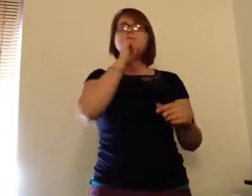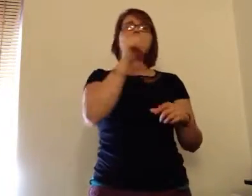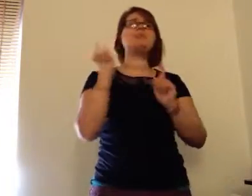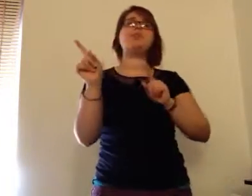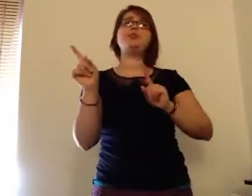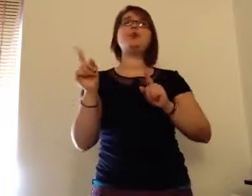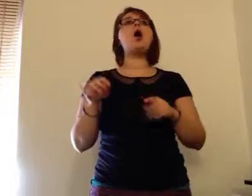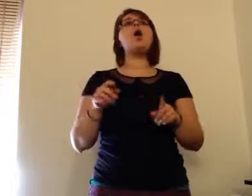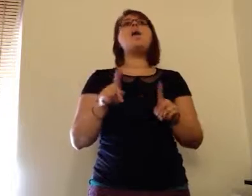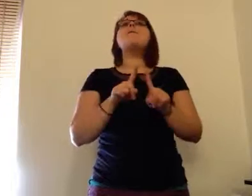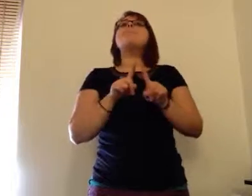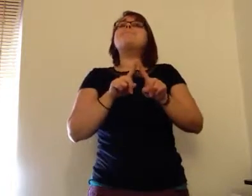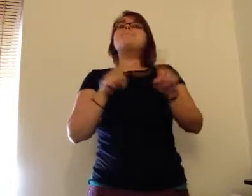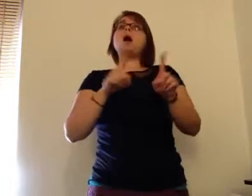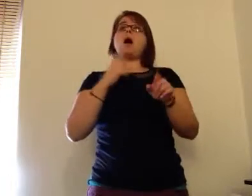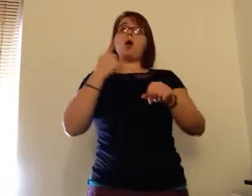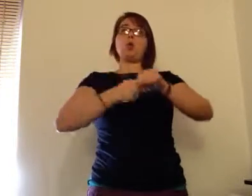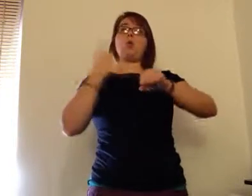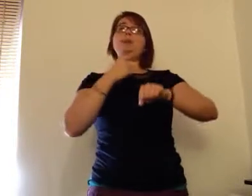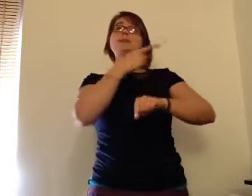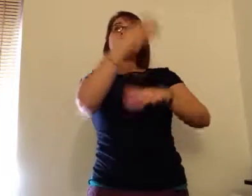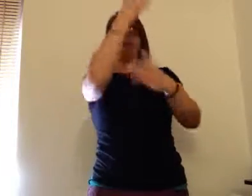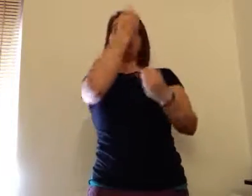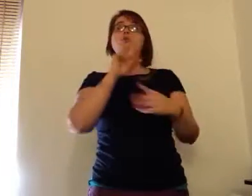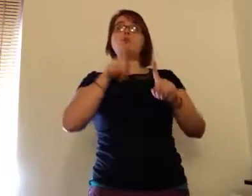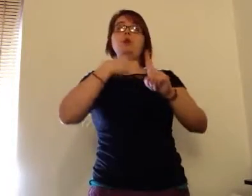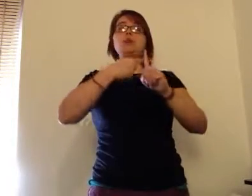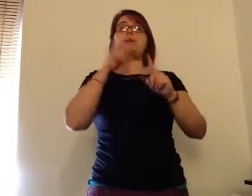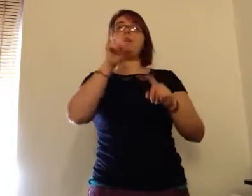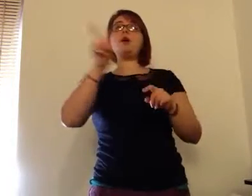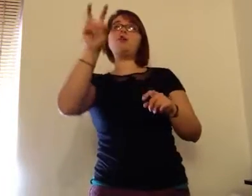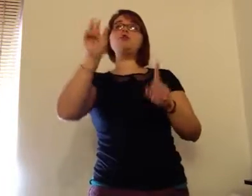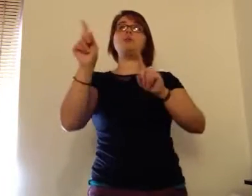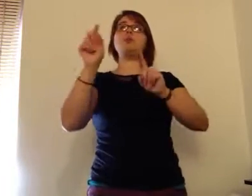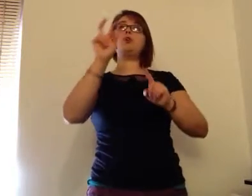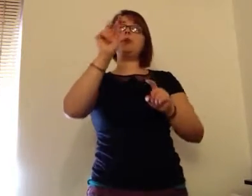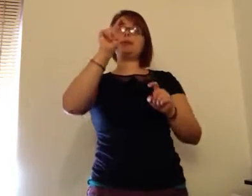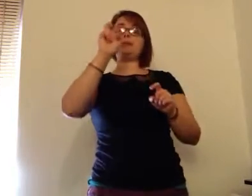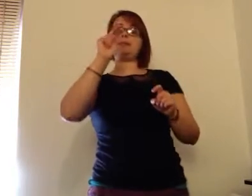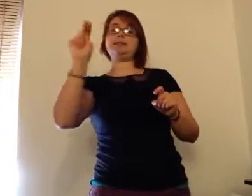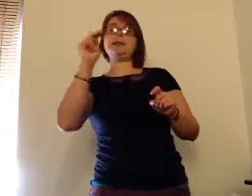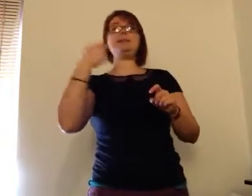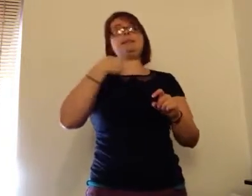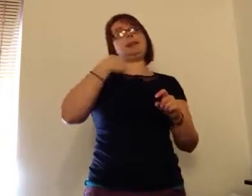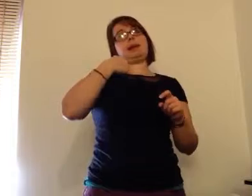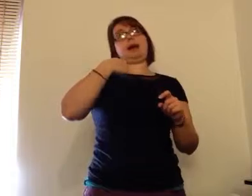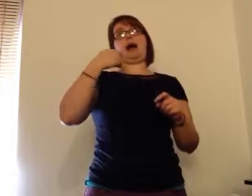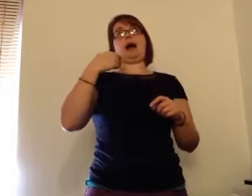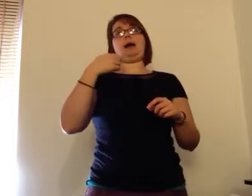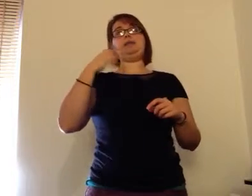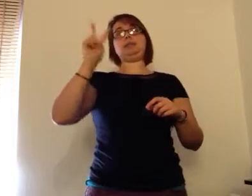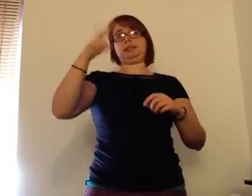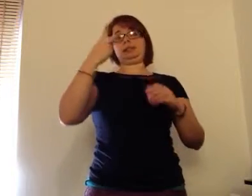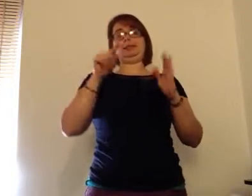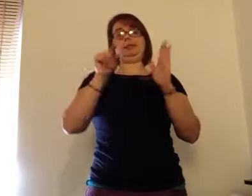But this one time when he told us about a trip that we were going to Tennessee, I was in second grade, around